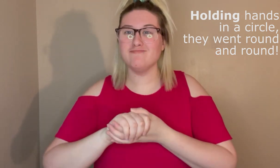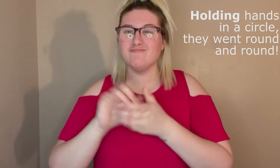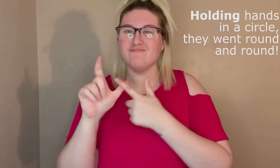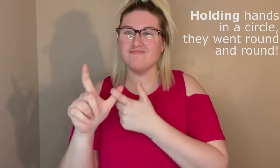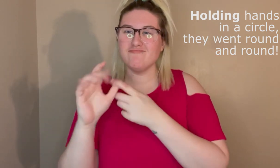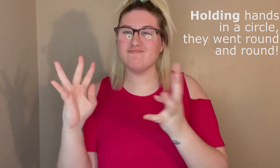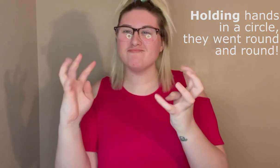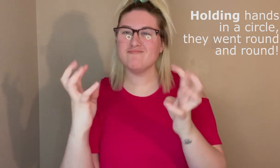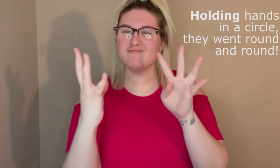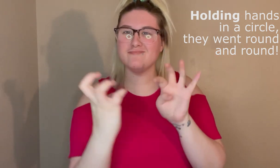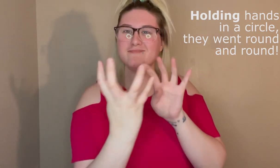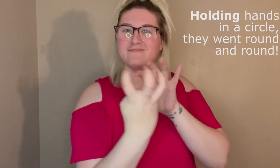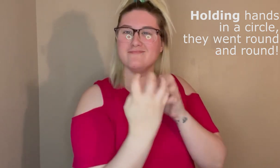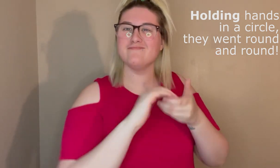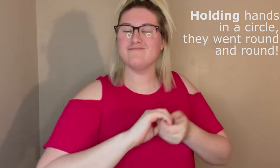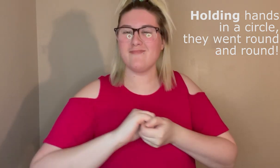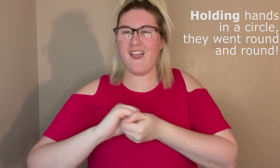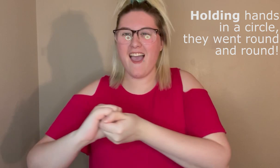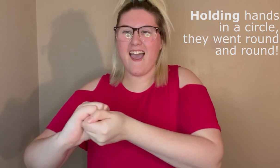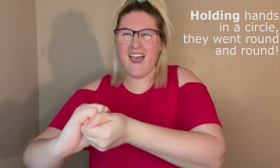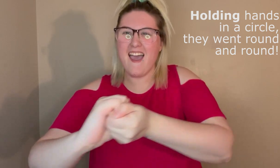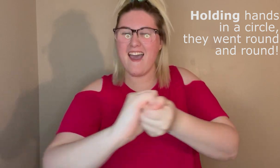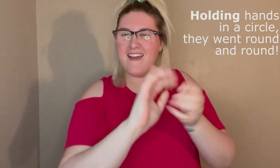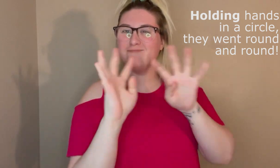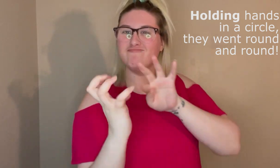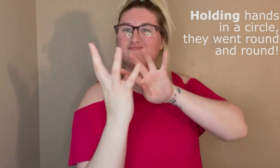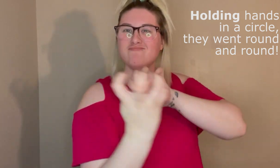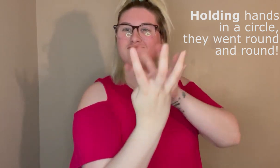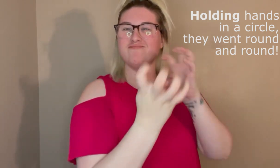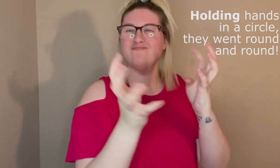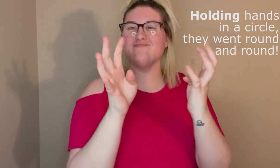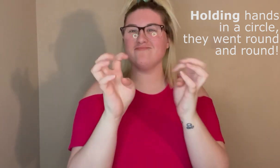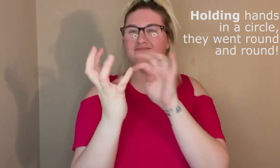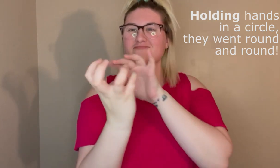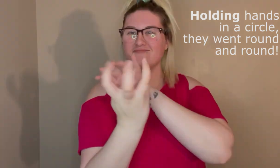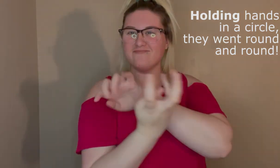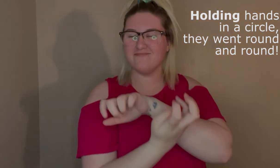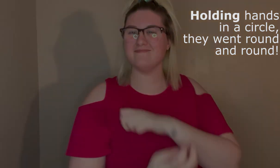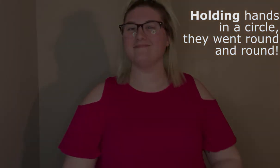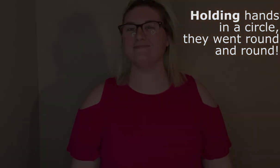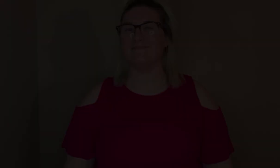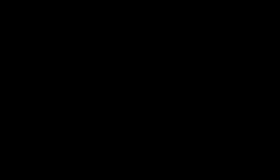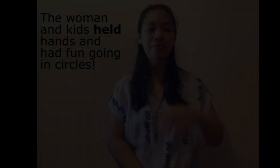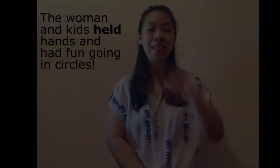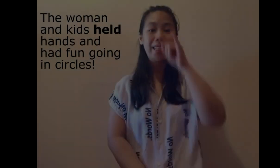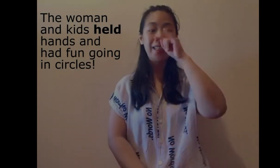All the kids held hands as they went round and round in a circle.